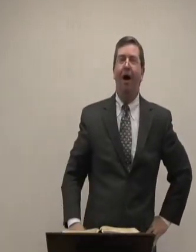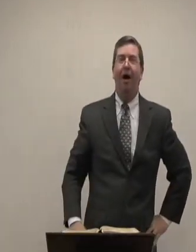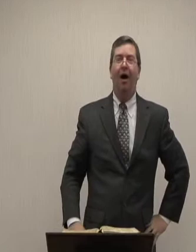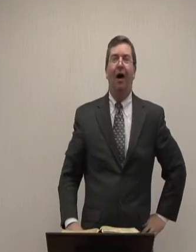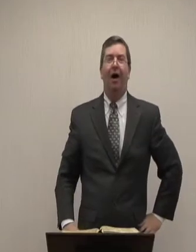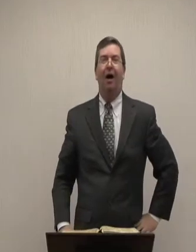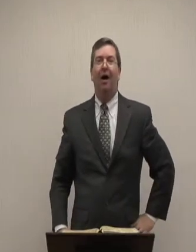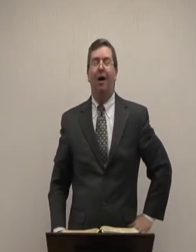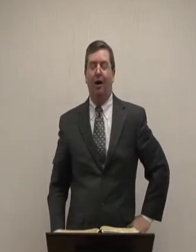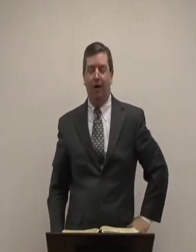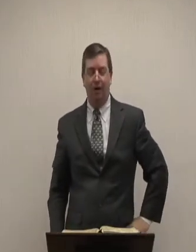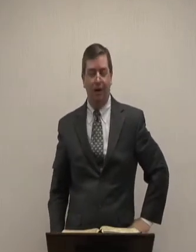Wow.